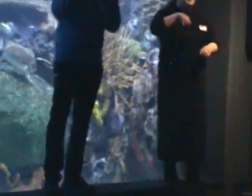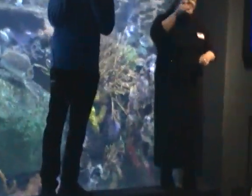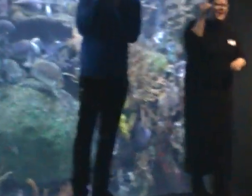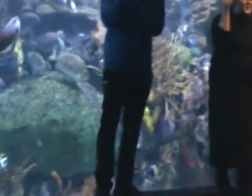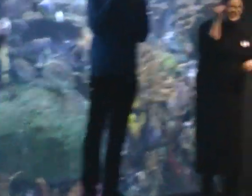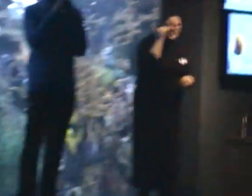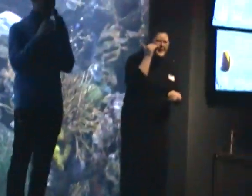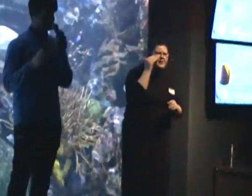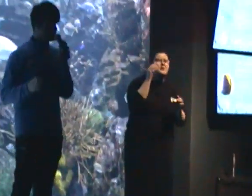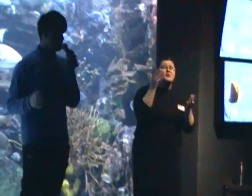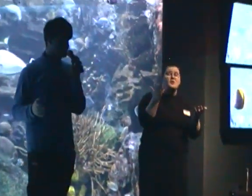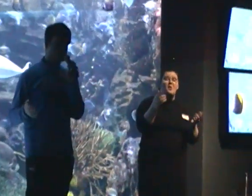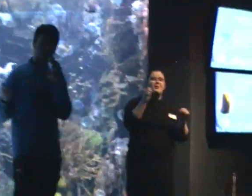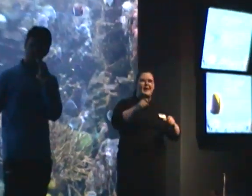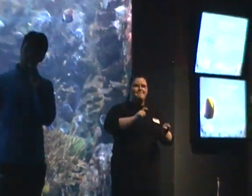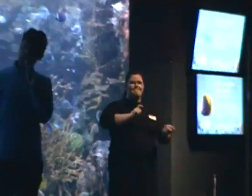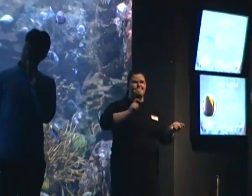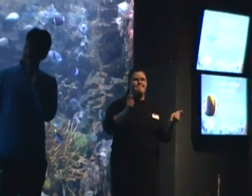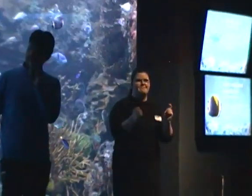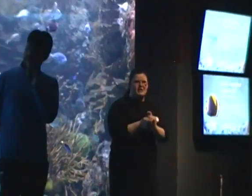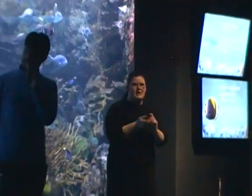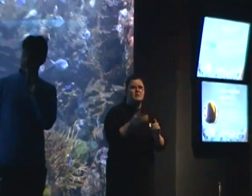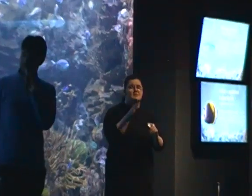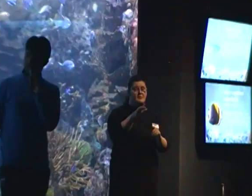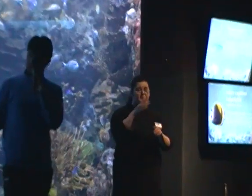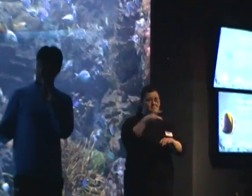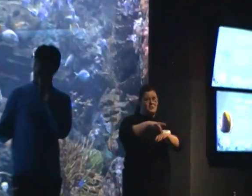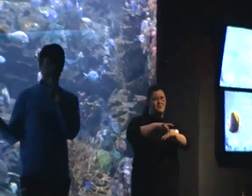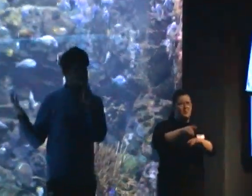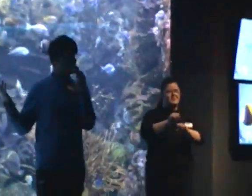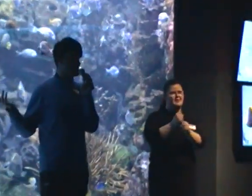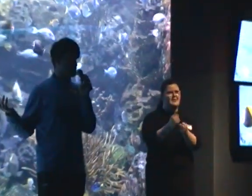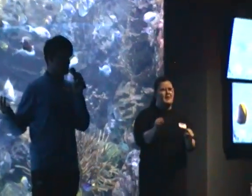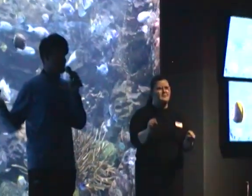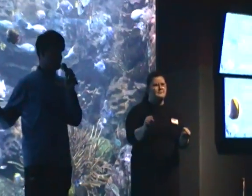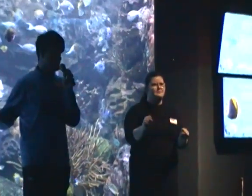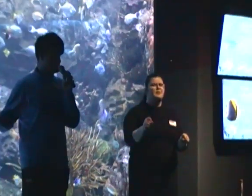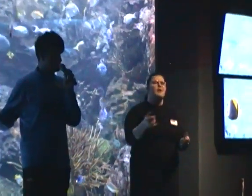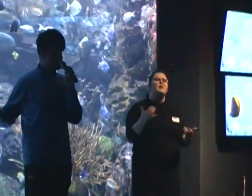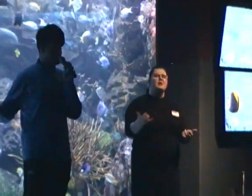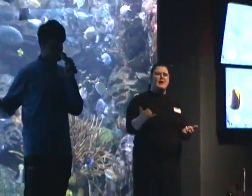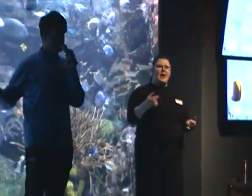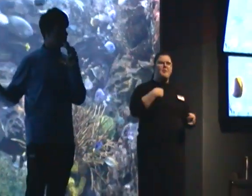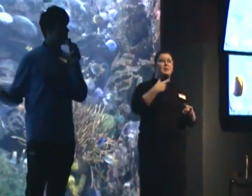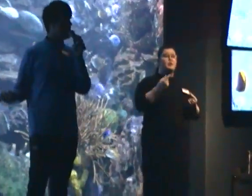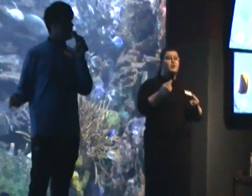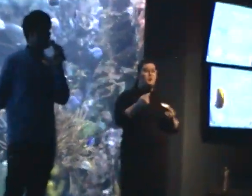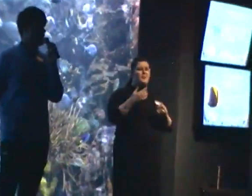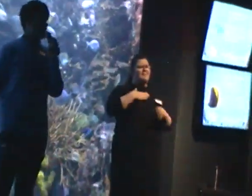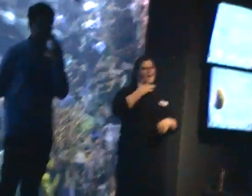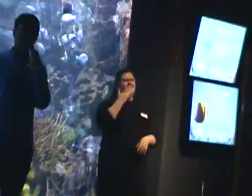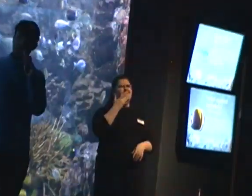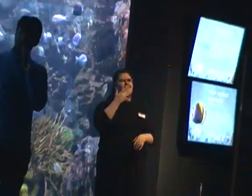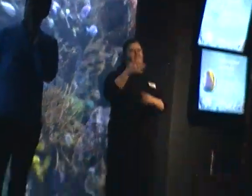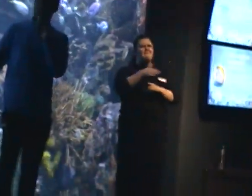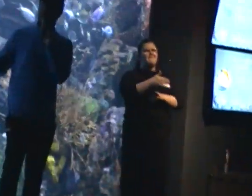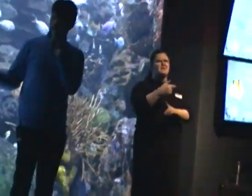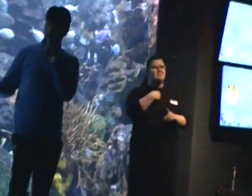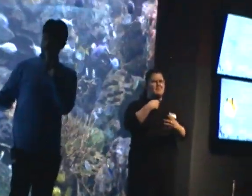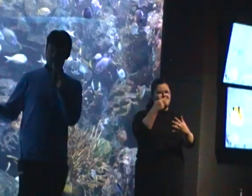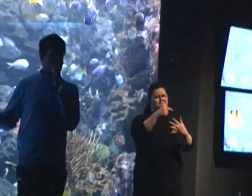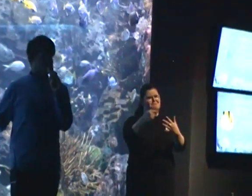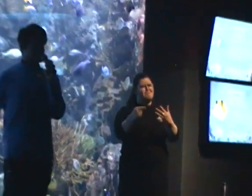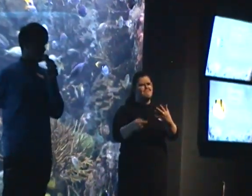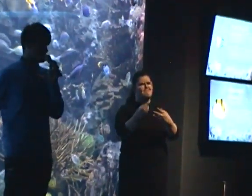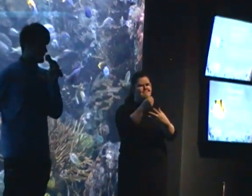Alright, well, like I said, we do have a lot of different species of fish in here. I'm going to point out some of my favorites for you folks. I'm not going to point out